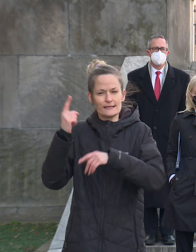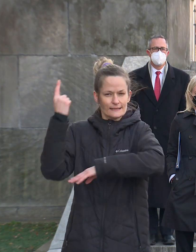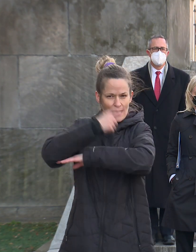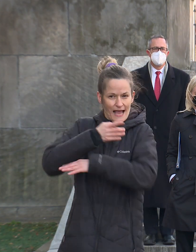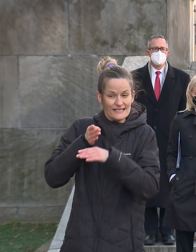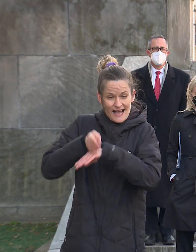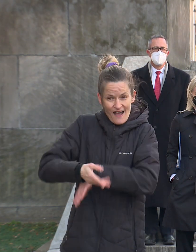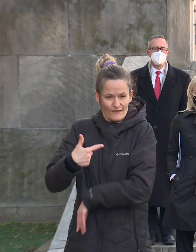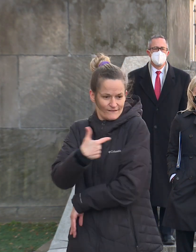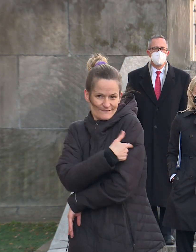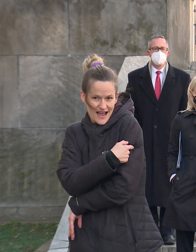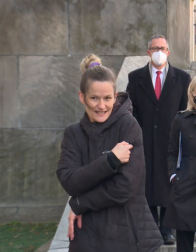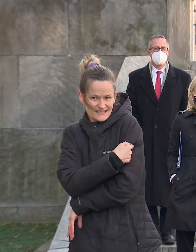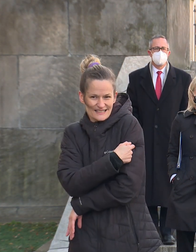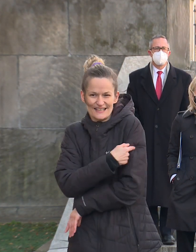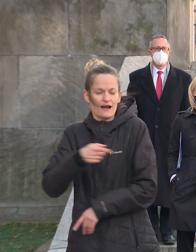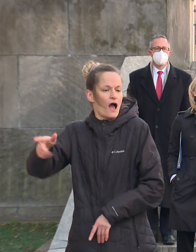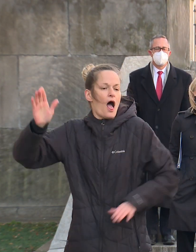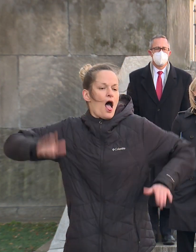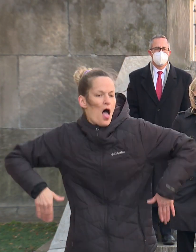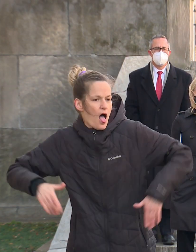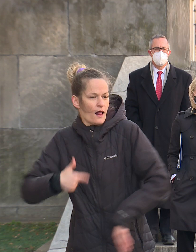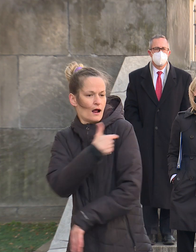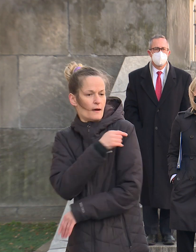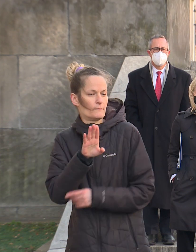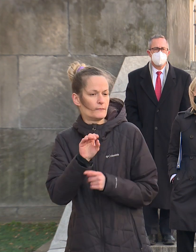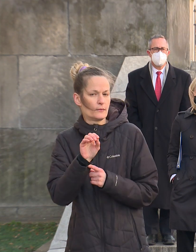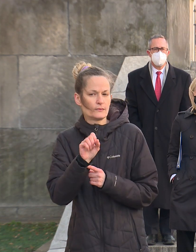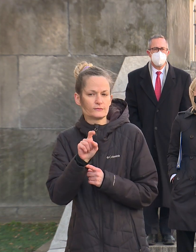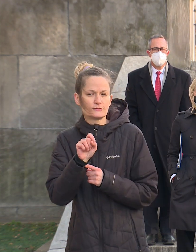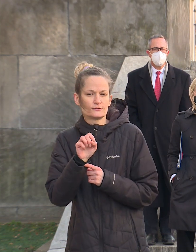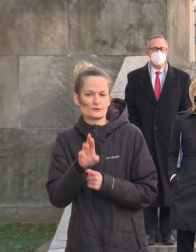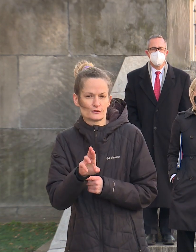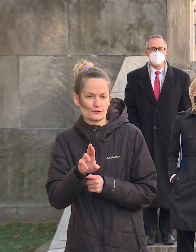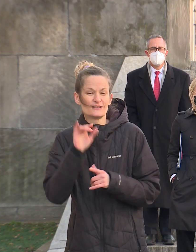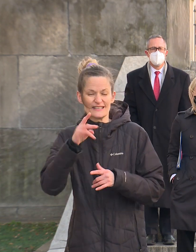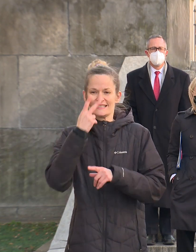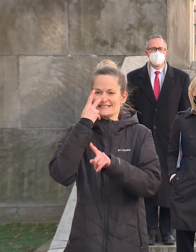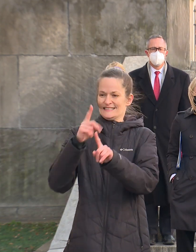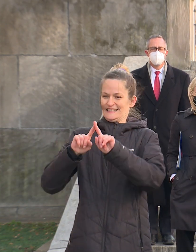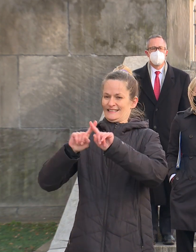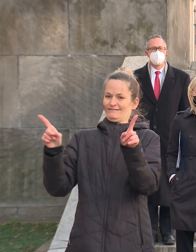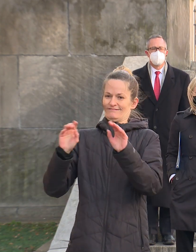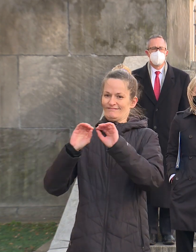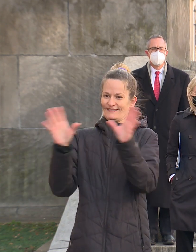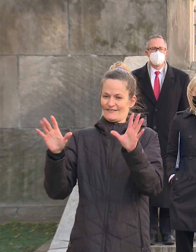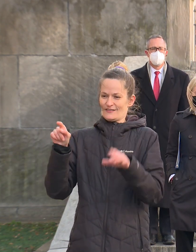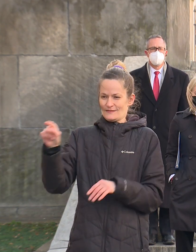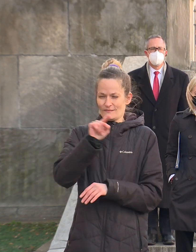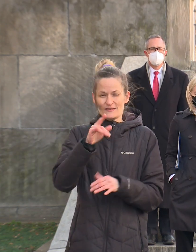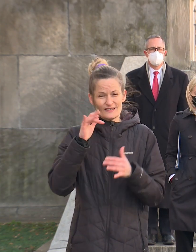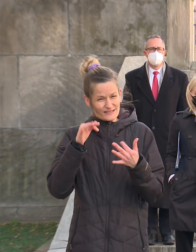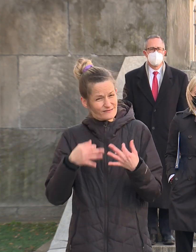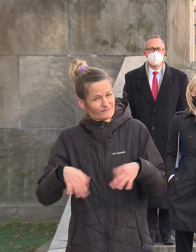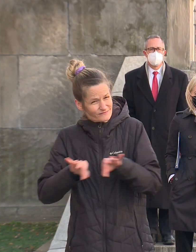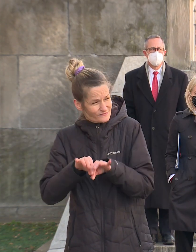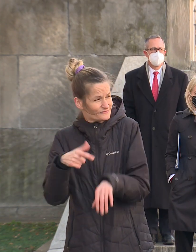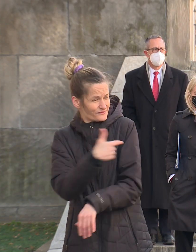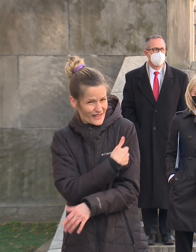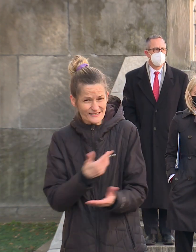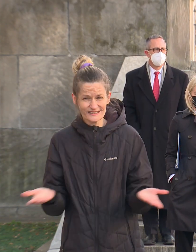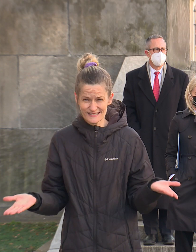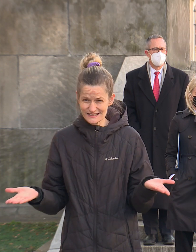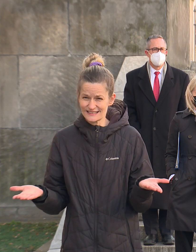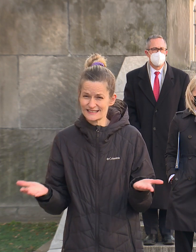booster. This data really highlights the importance of vaccination and receiving your booster. I would